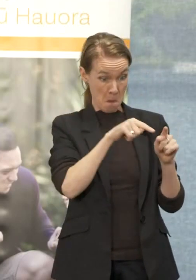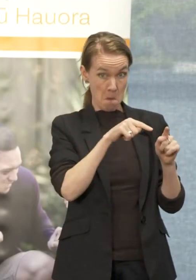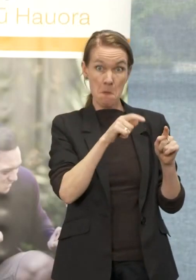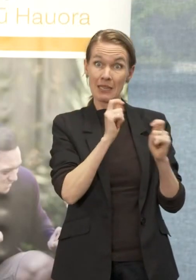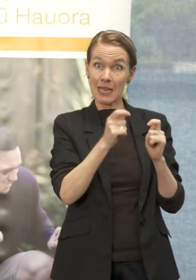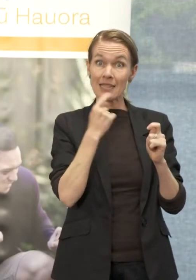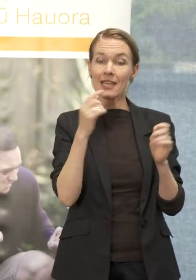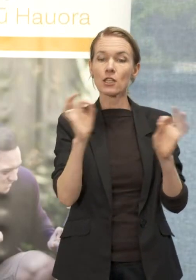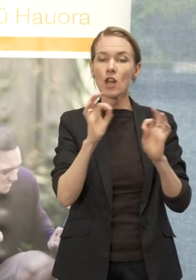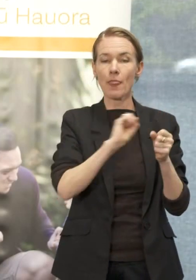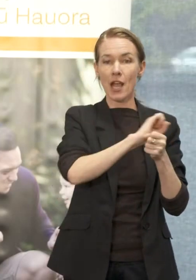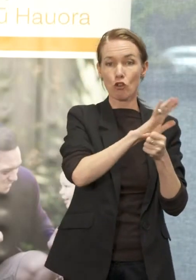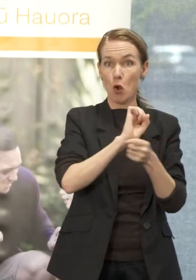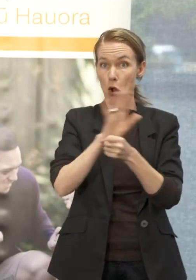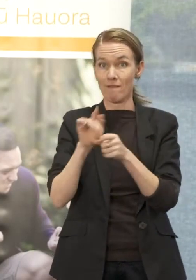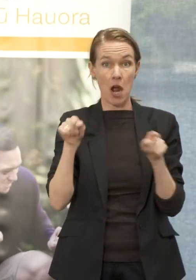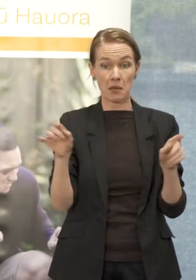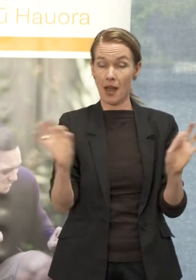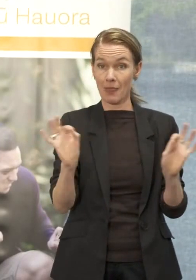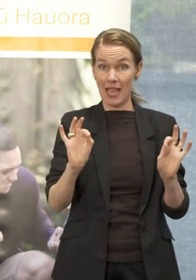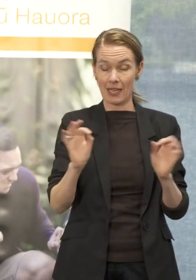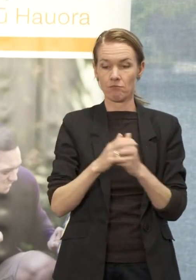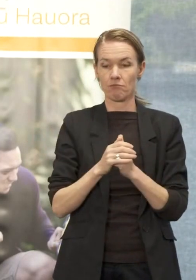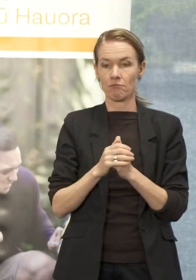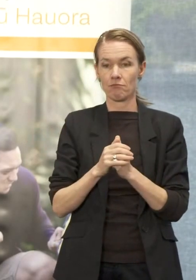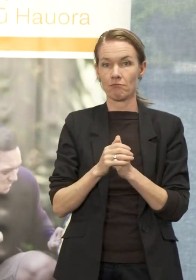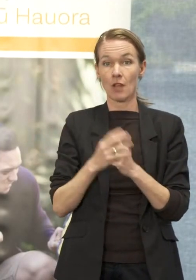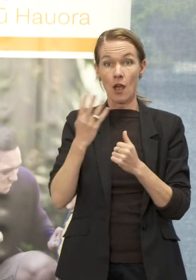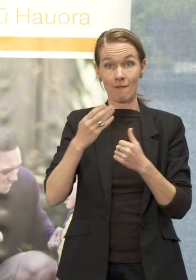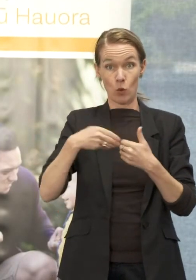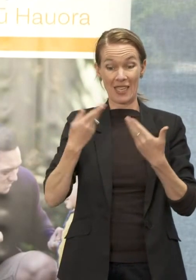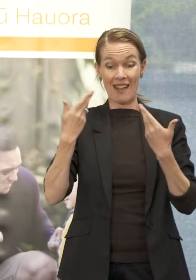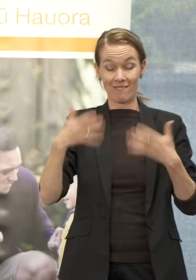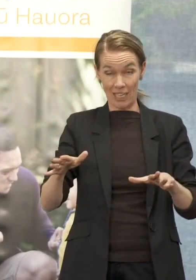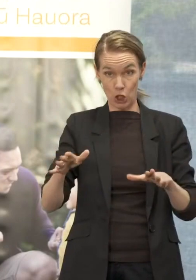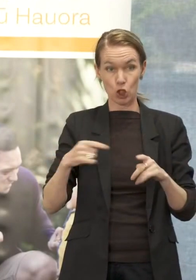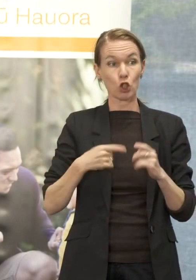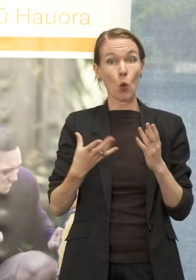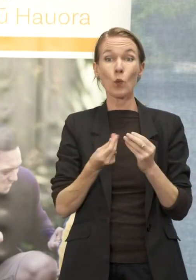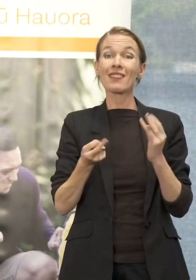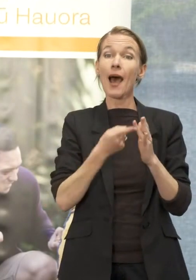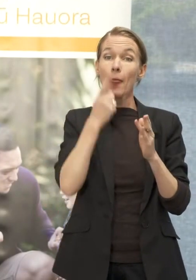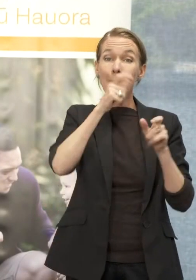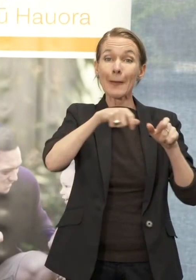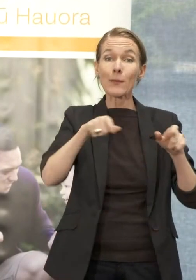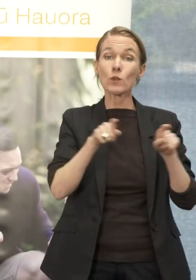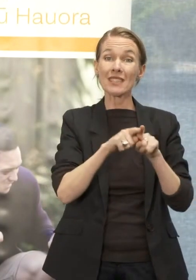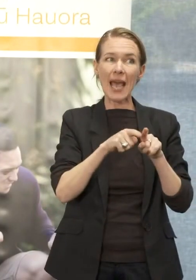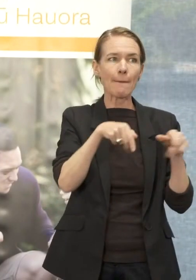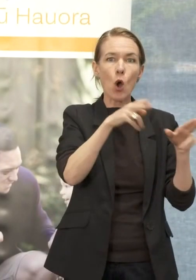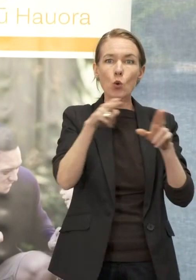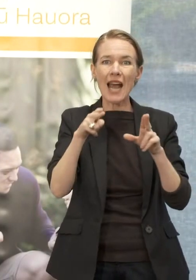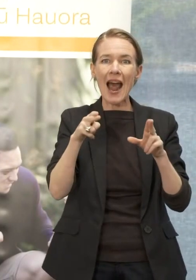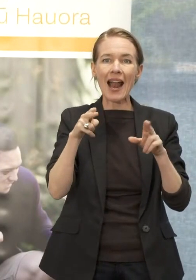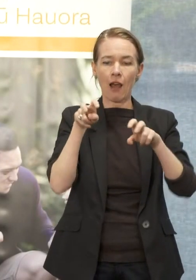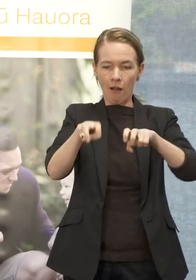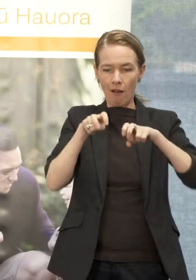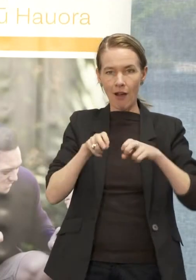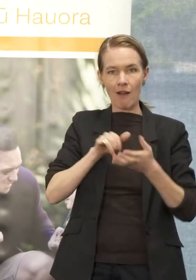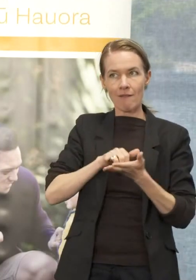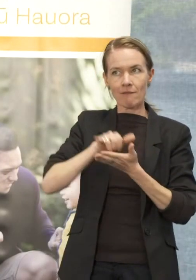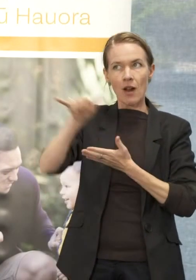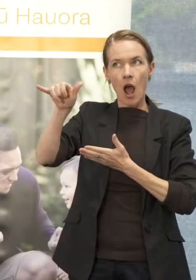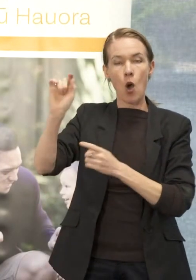That person then flew, along with others, from the managed isolation facility on a charter flight from Christchurch